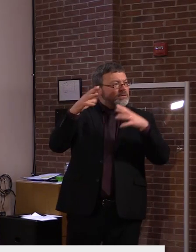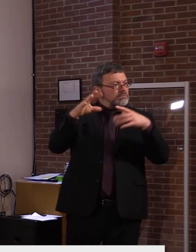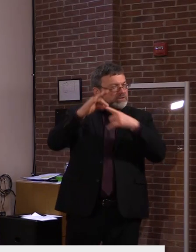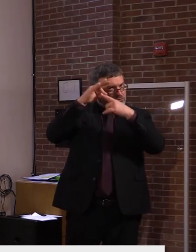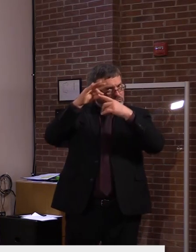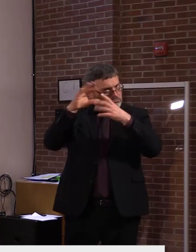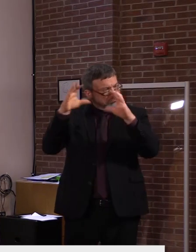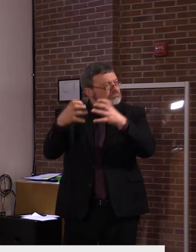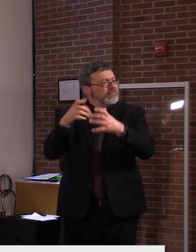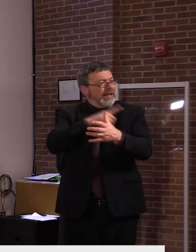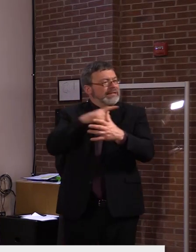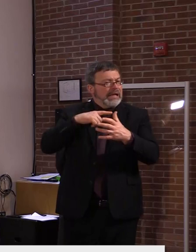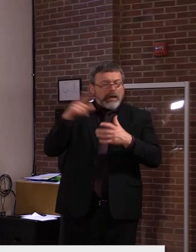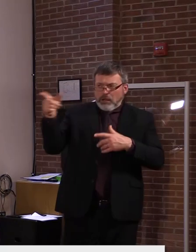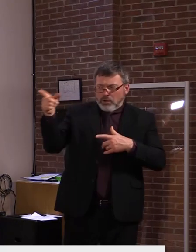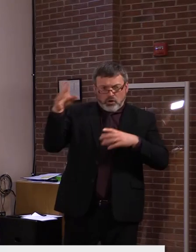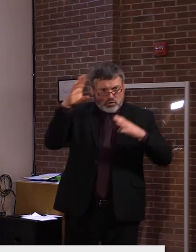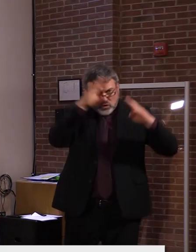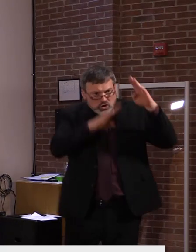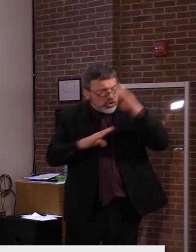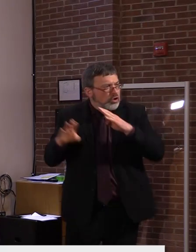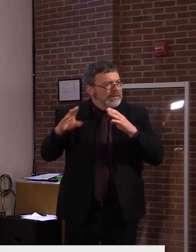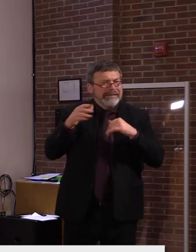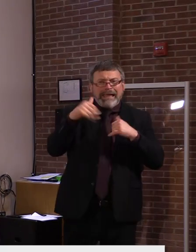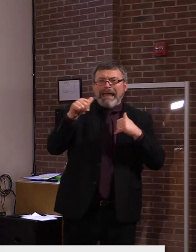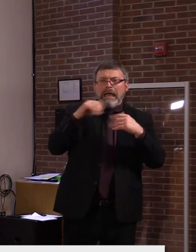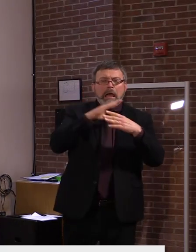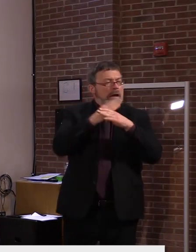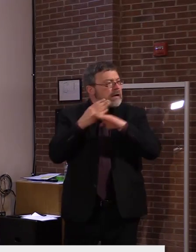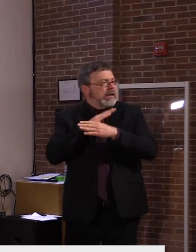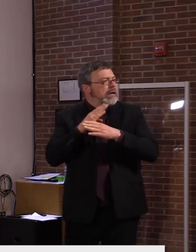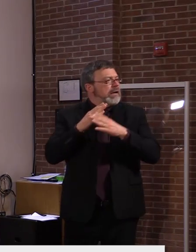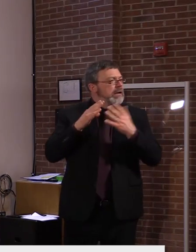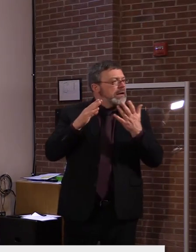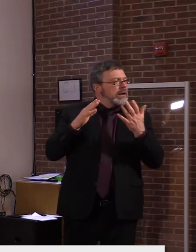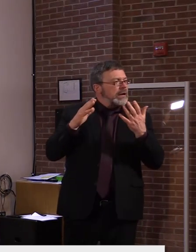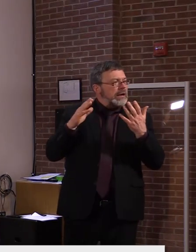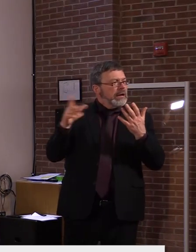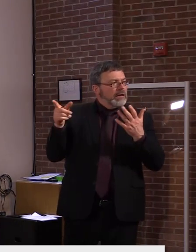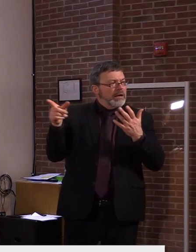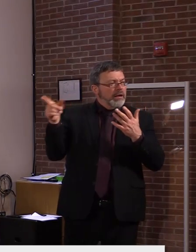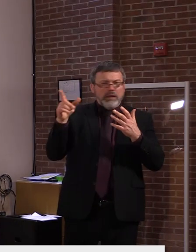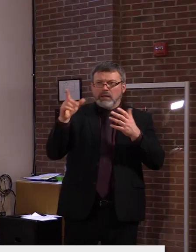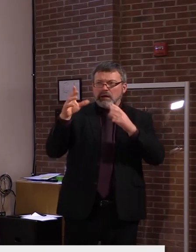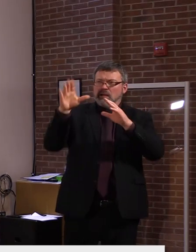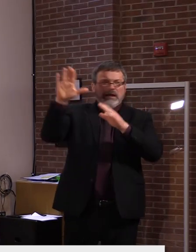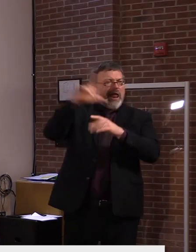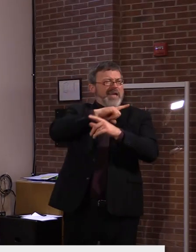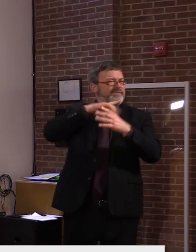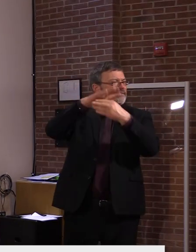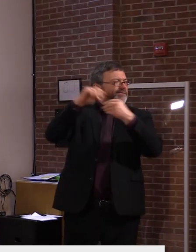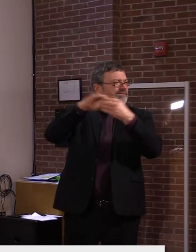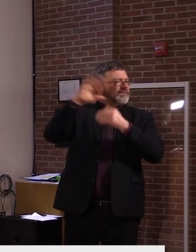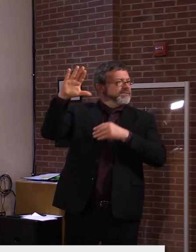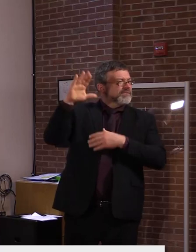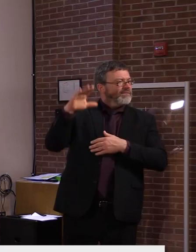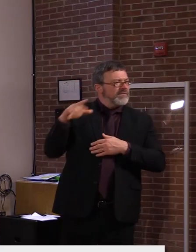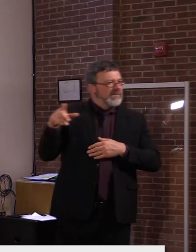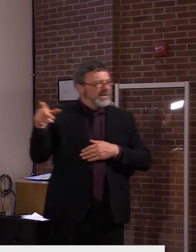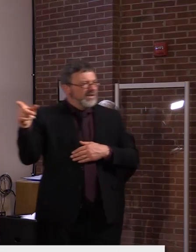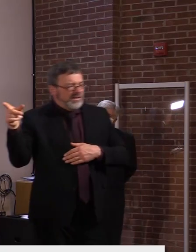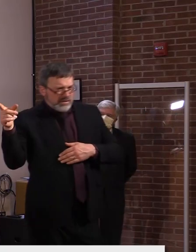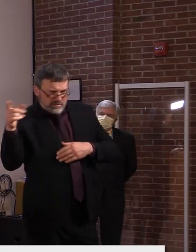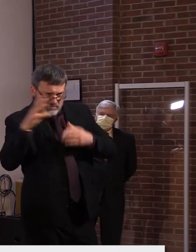that, you know, the posturing that might occur? Are you talking locally or nationally?